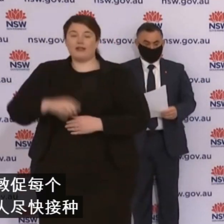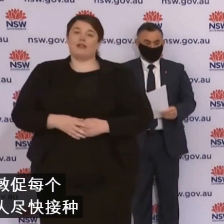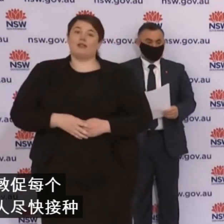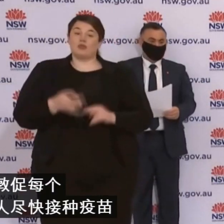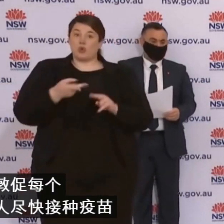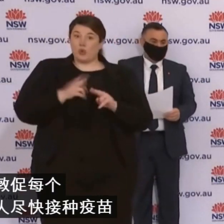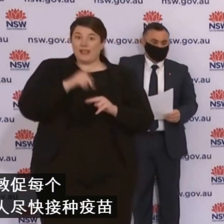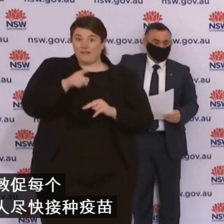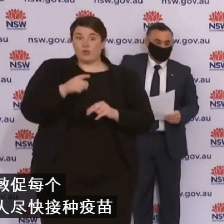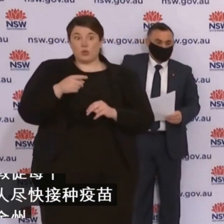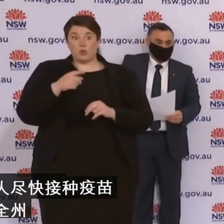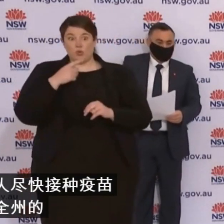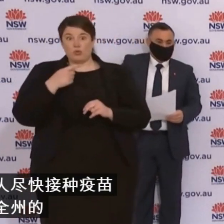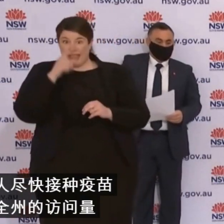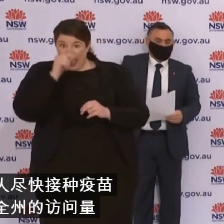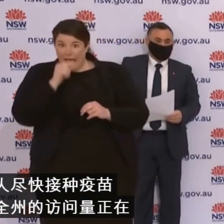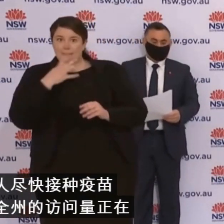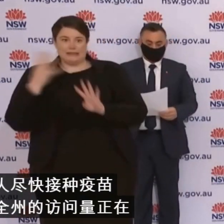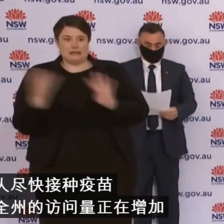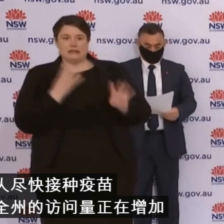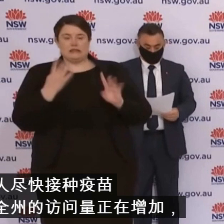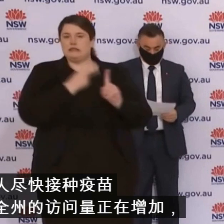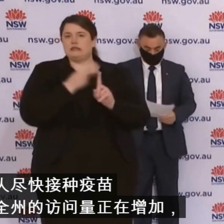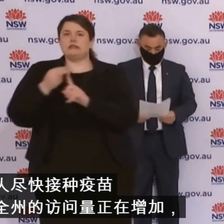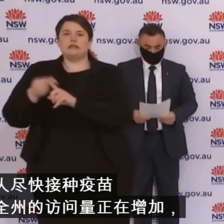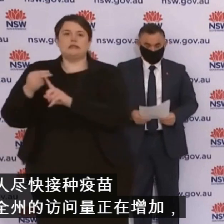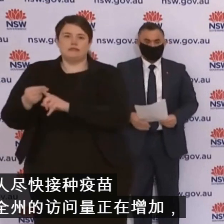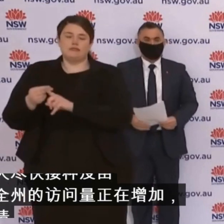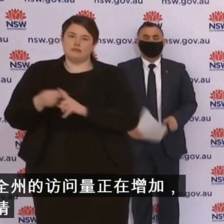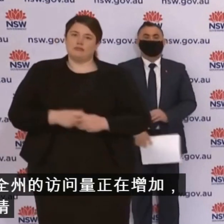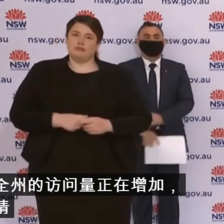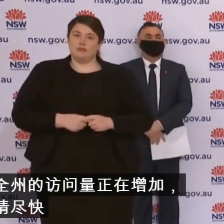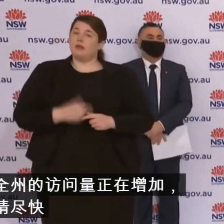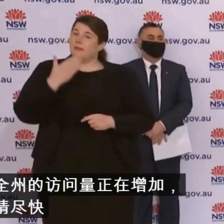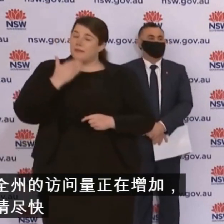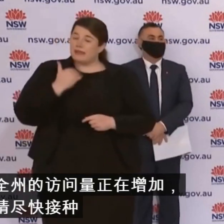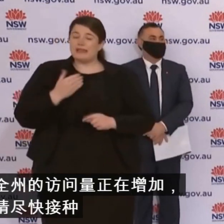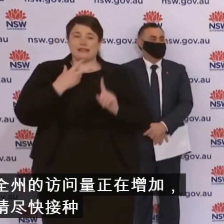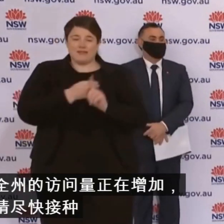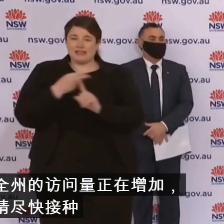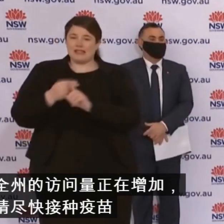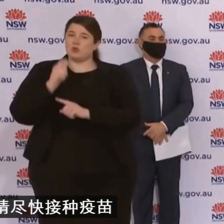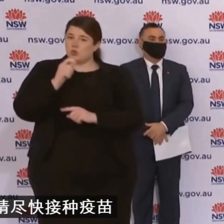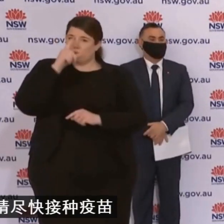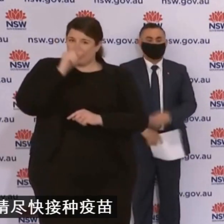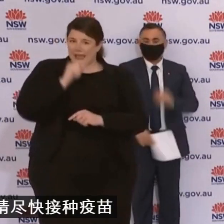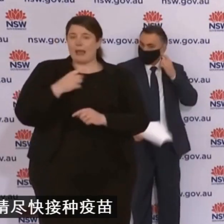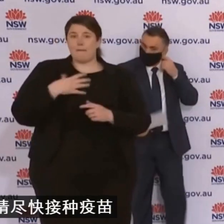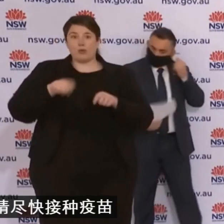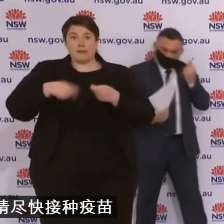vaccinated as quickly as possible? Access across the state is increasing. Please get vaccinated as soon as